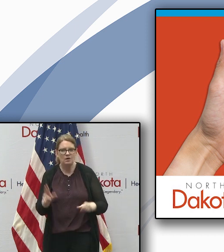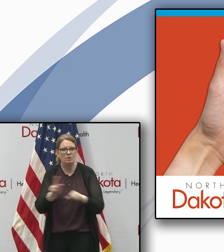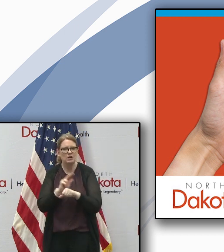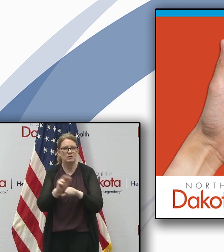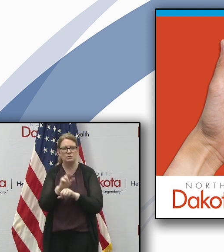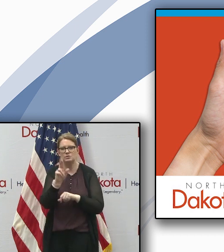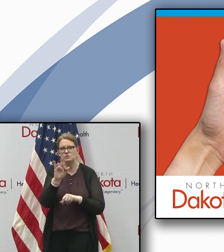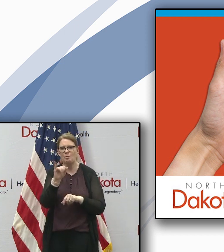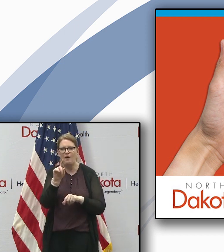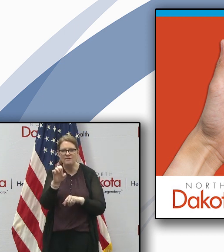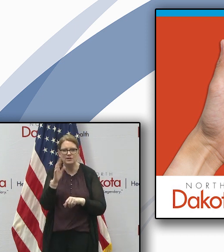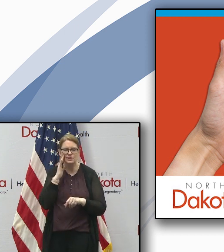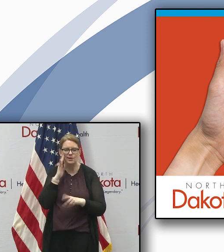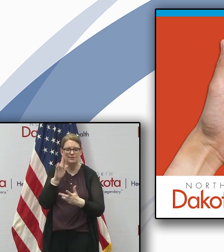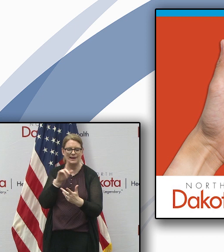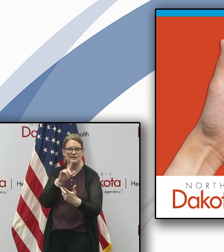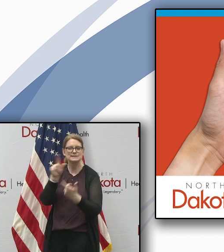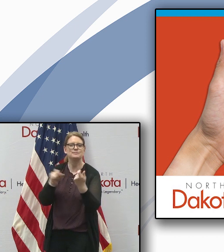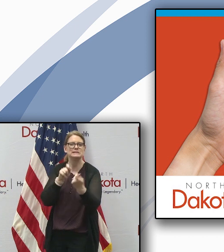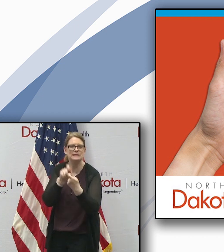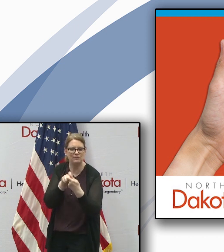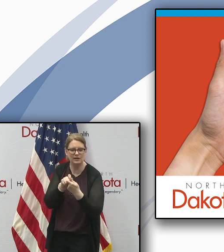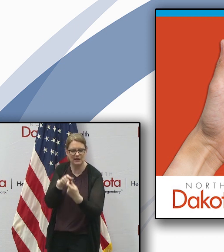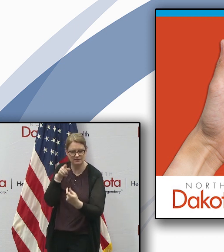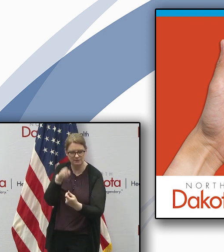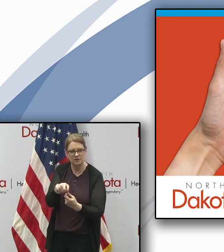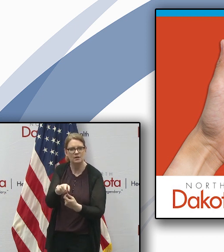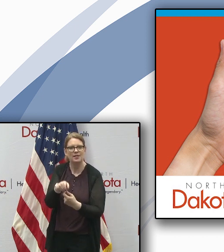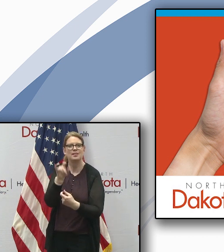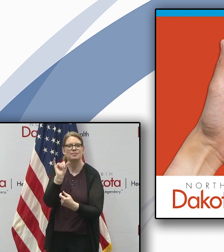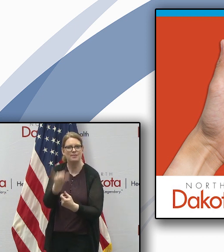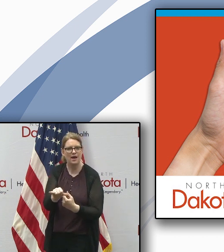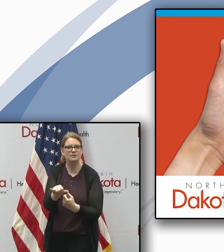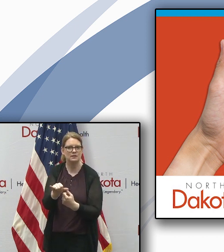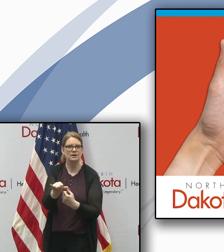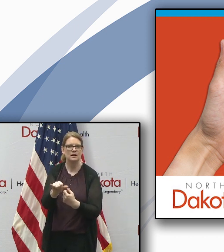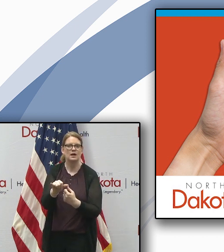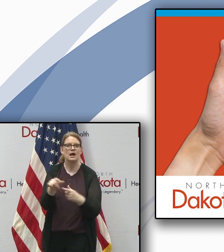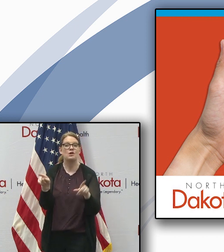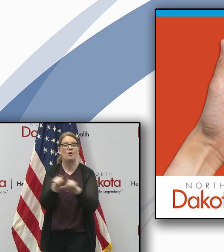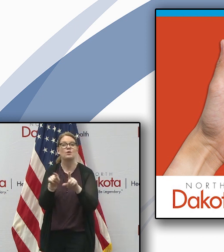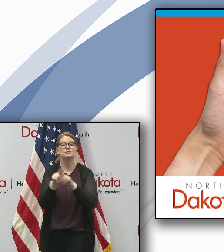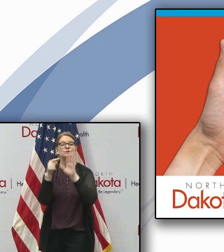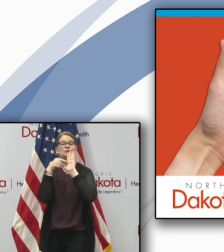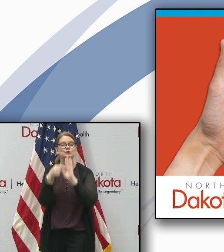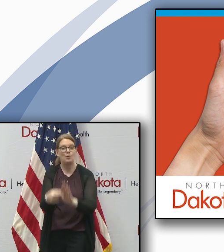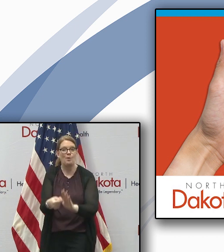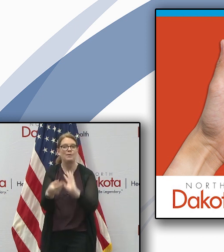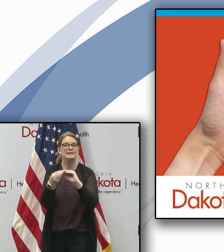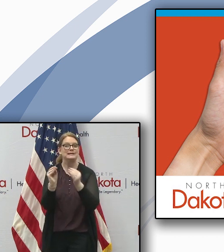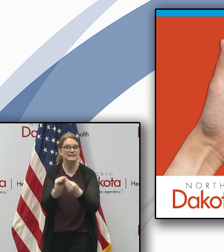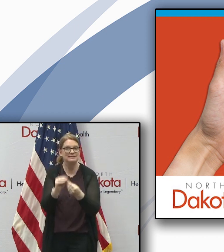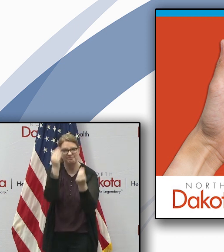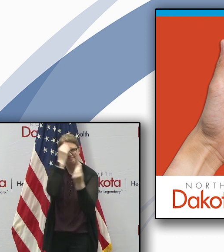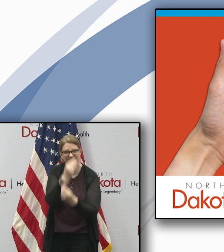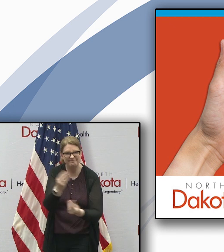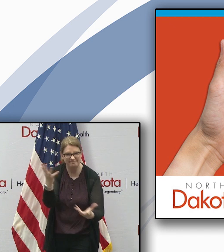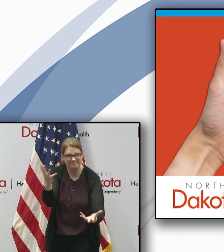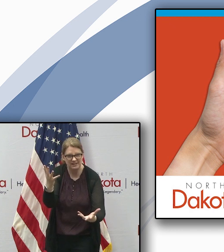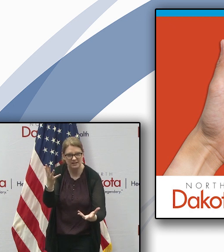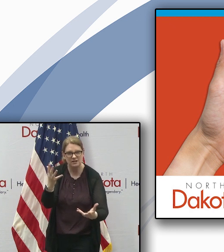shotgun because we'll be able to perhaps show with data how the